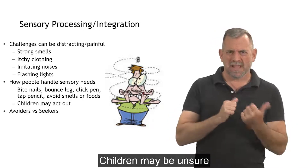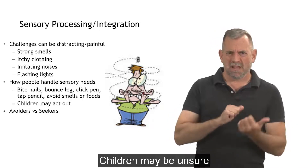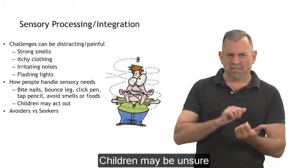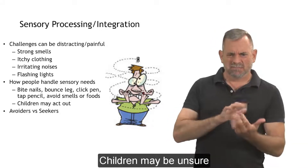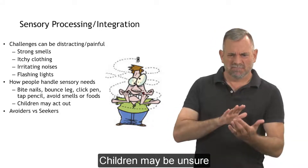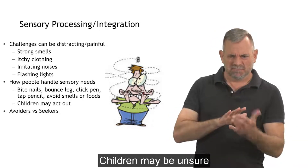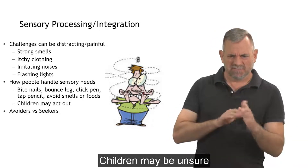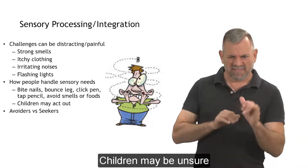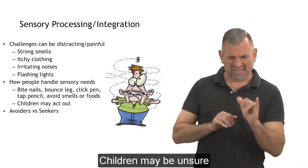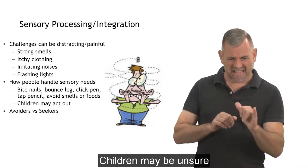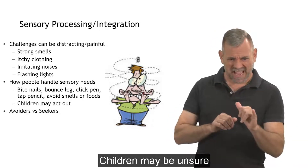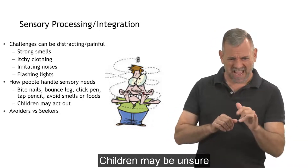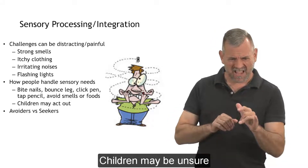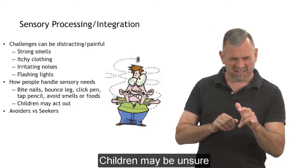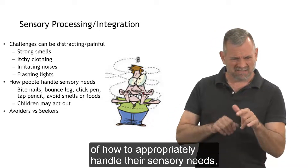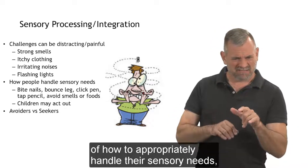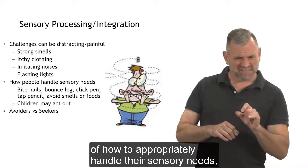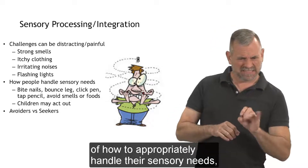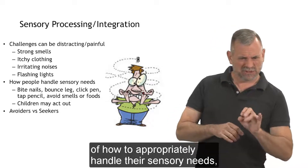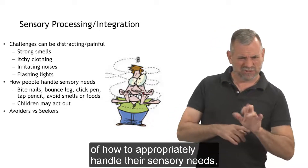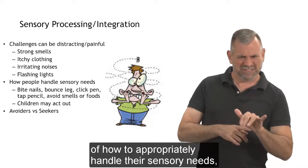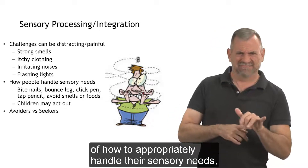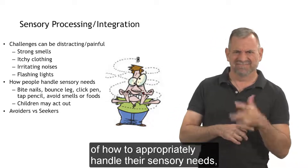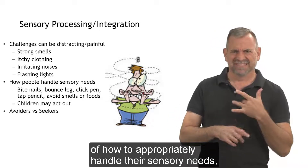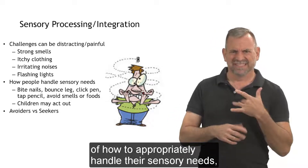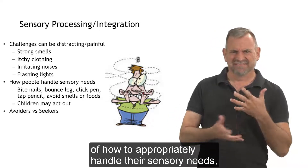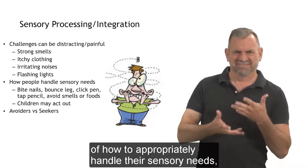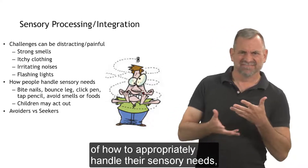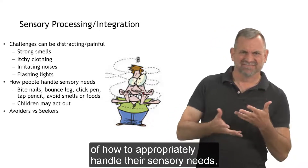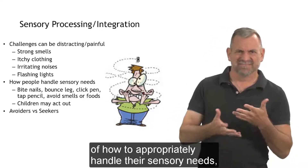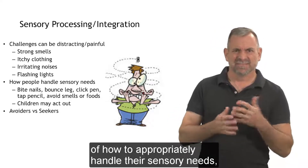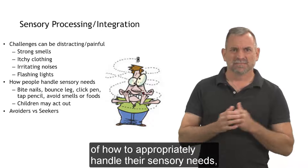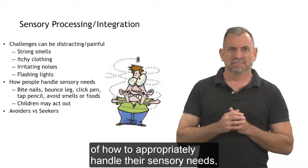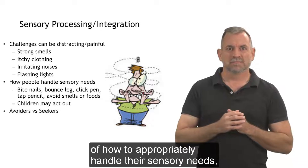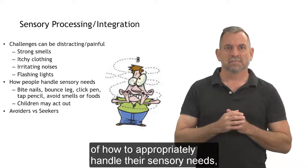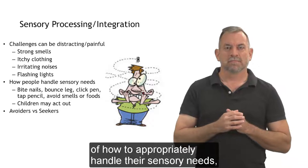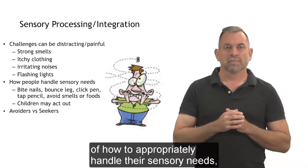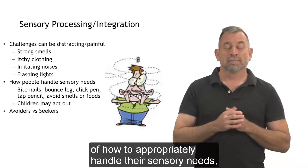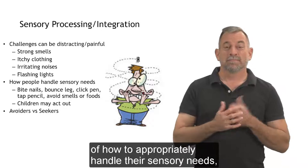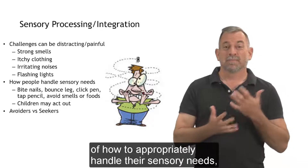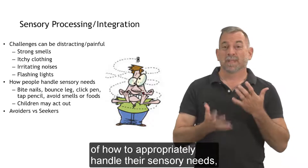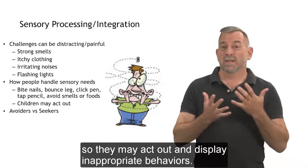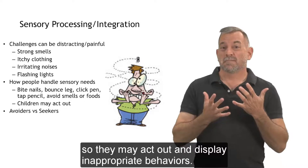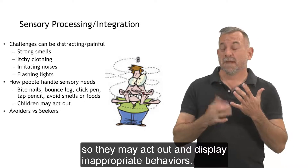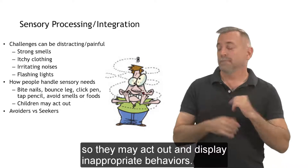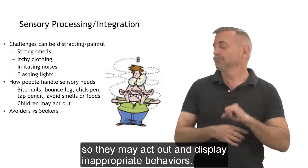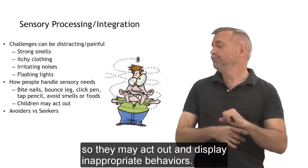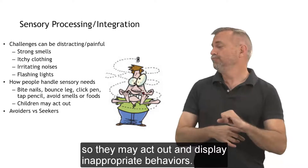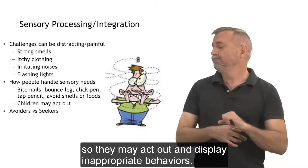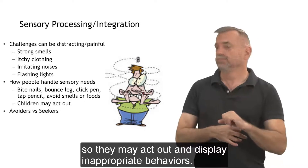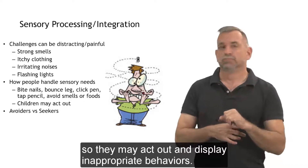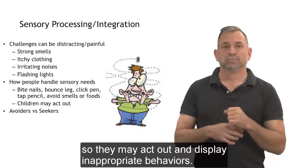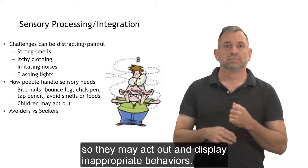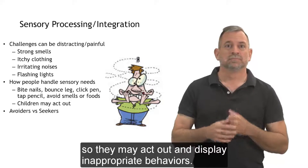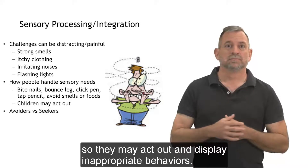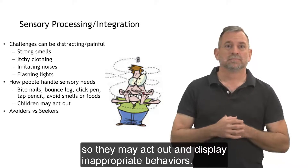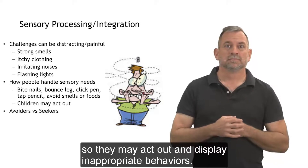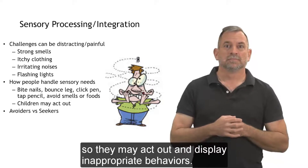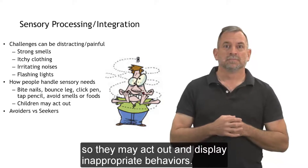Children may be unsure of how to appropriately handle their sensory needs, so they may act out and